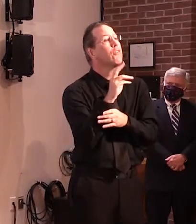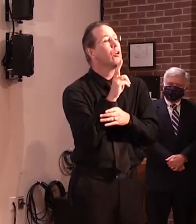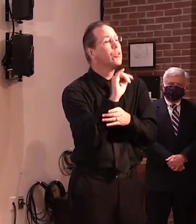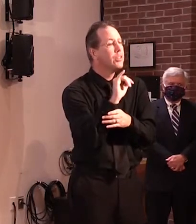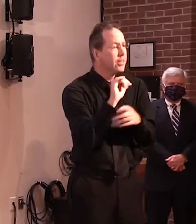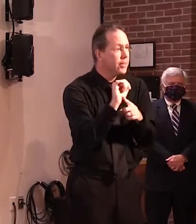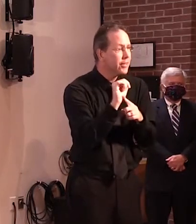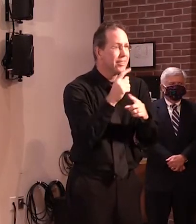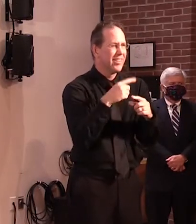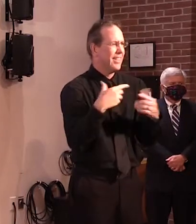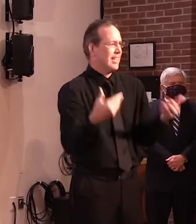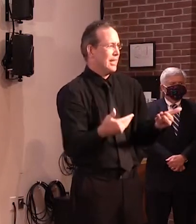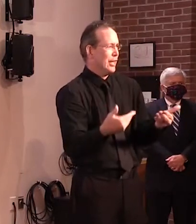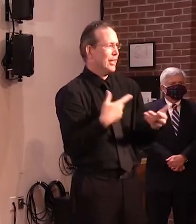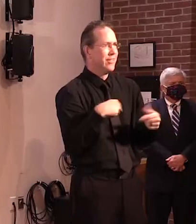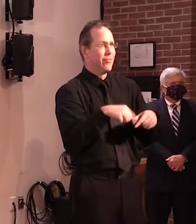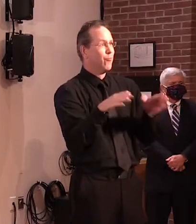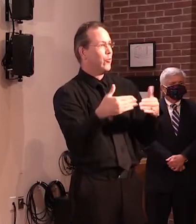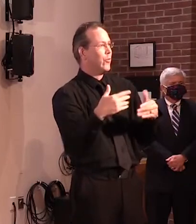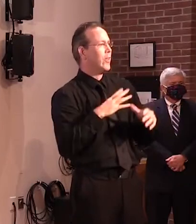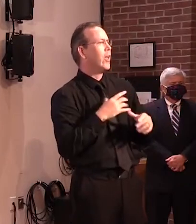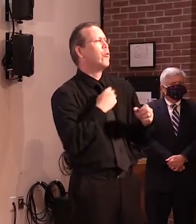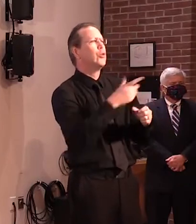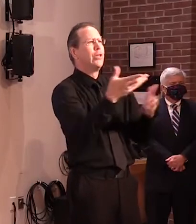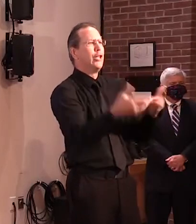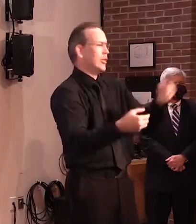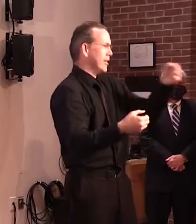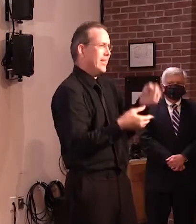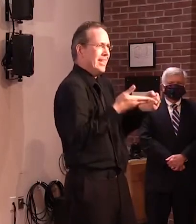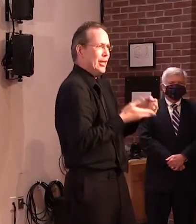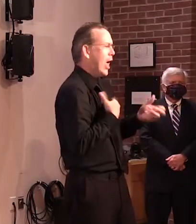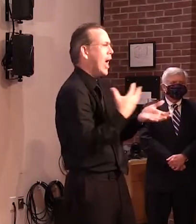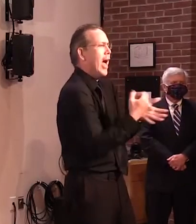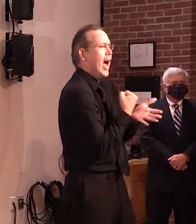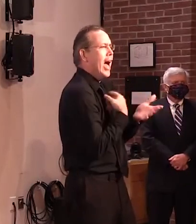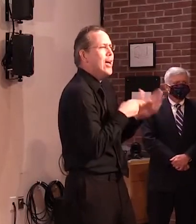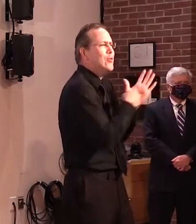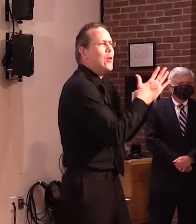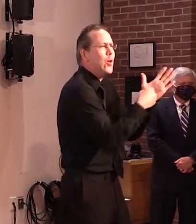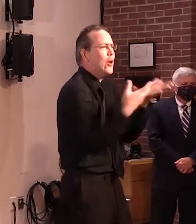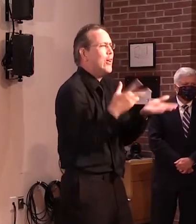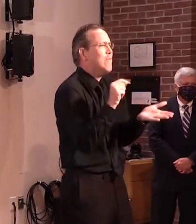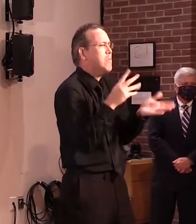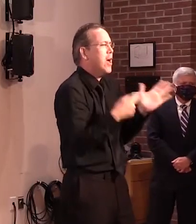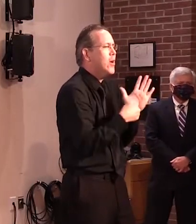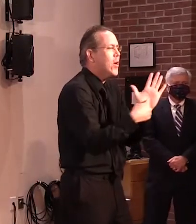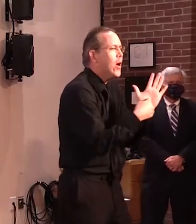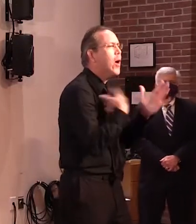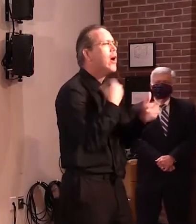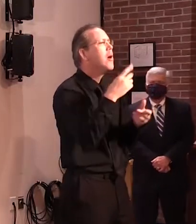person, we typically would try and sweeten you up with our world-class maple syrup, or maybe